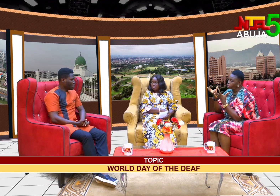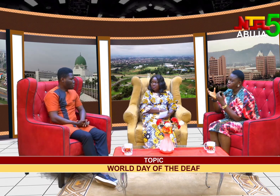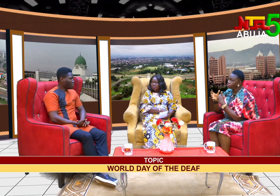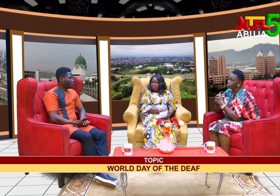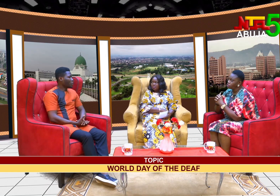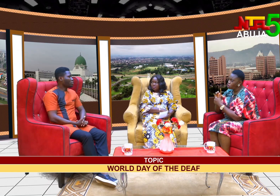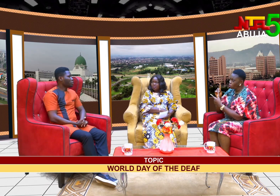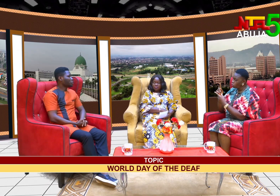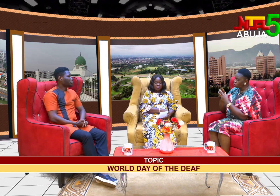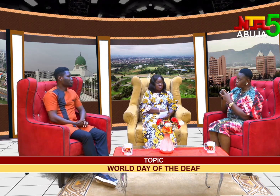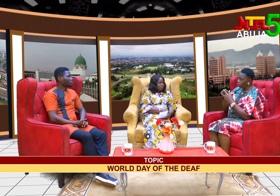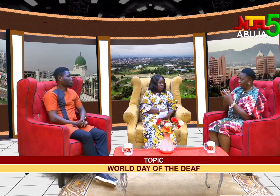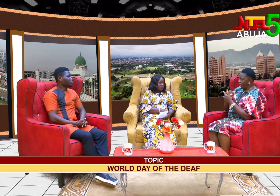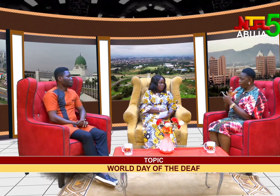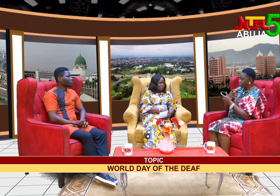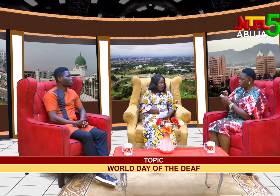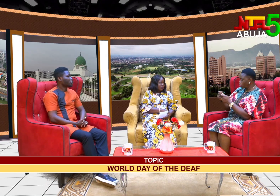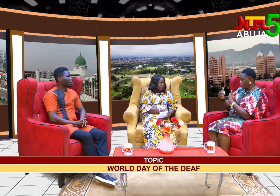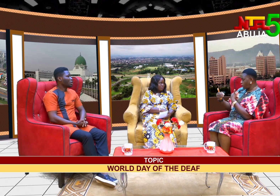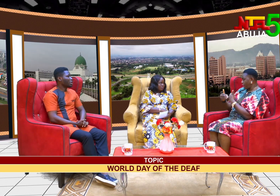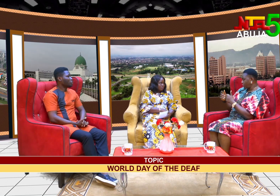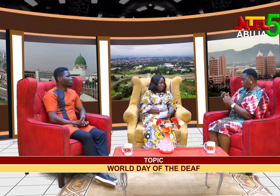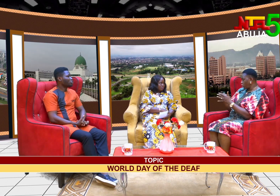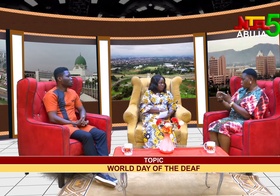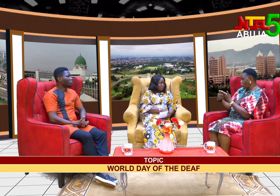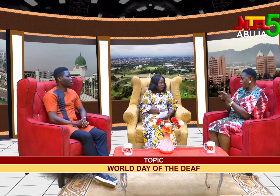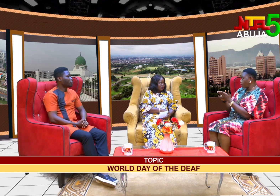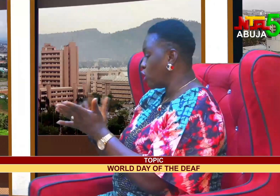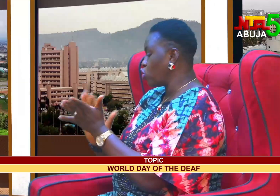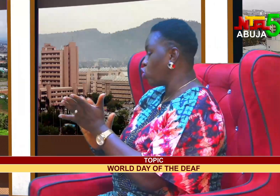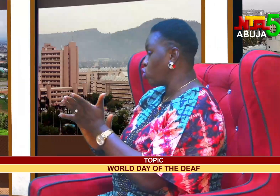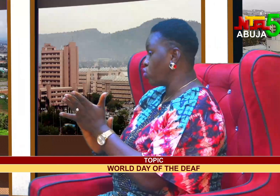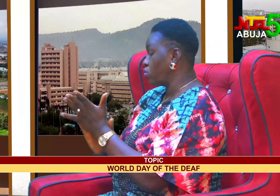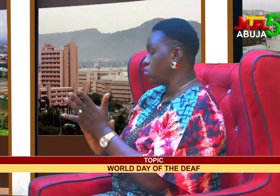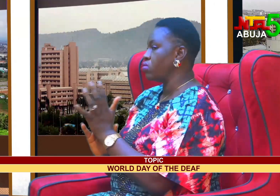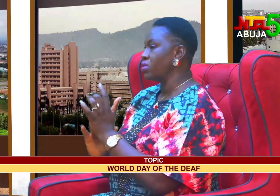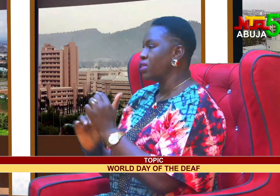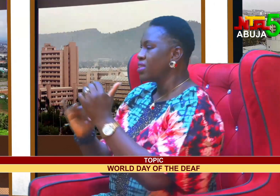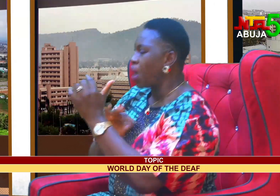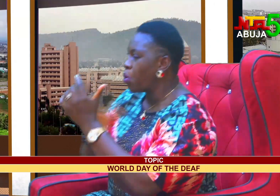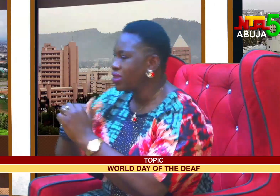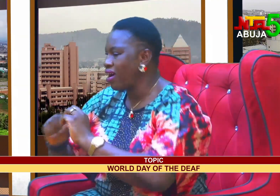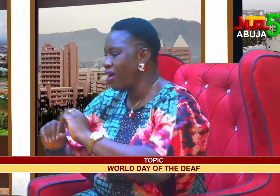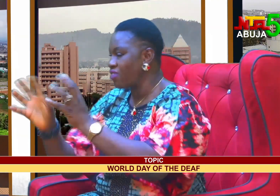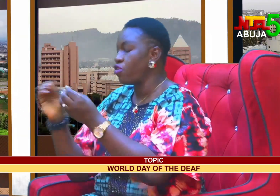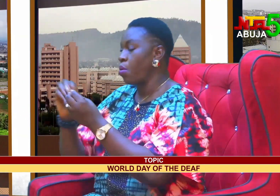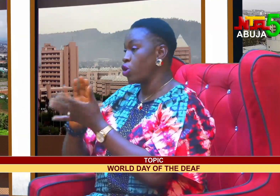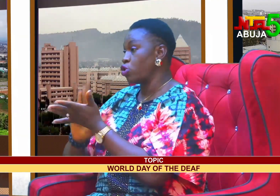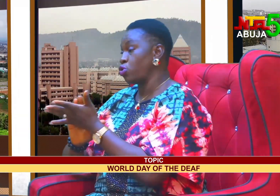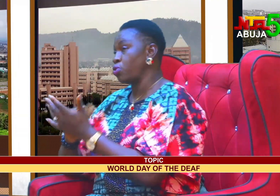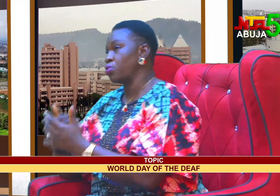Thank you very much. I'd like to draw back to what we spoke about, the issue of school, to create